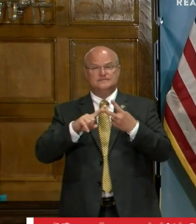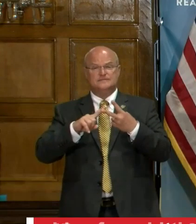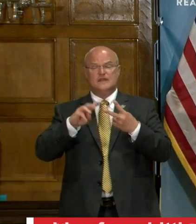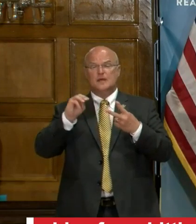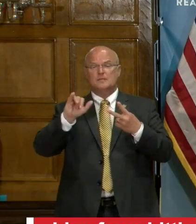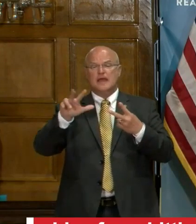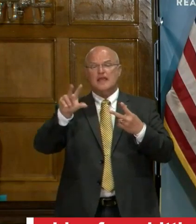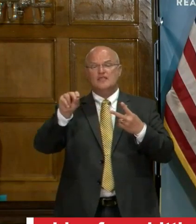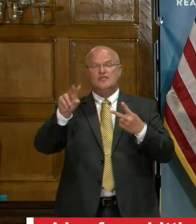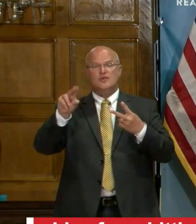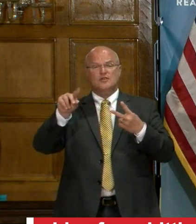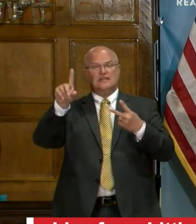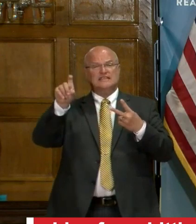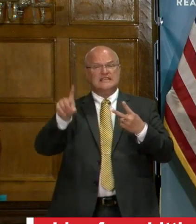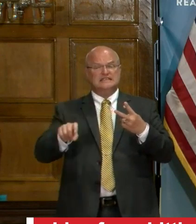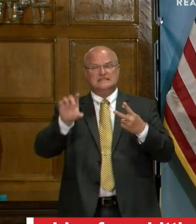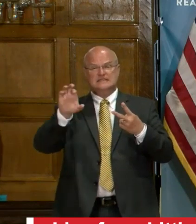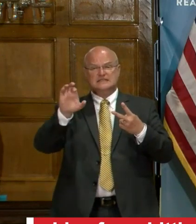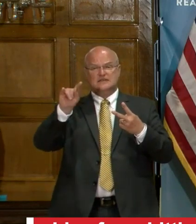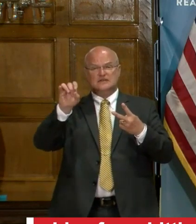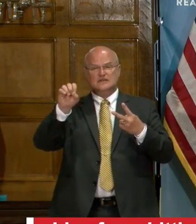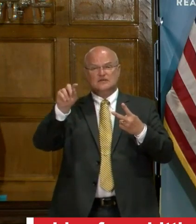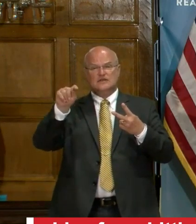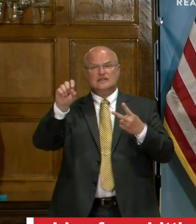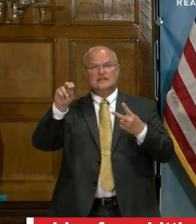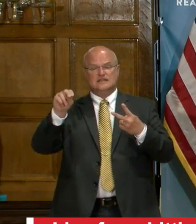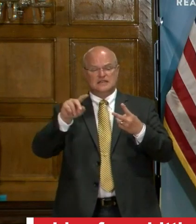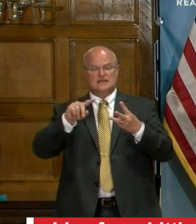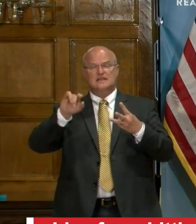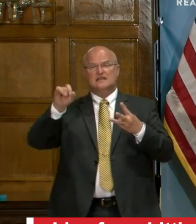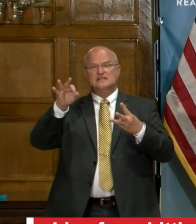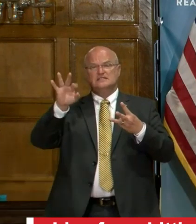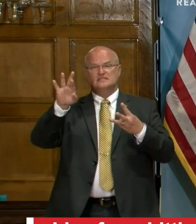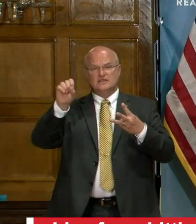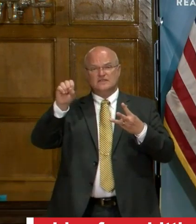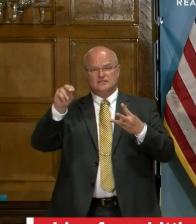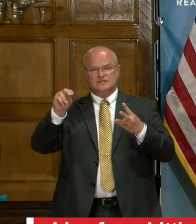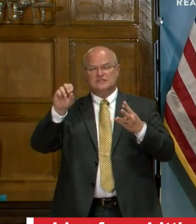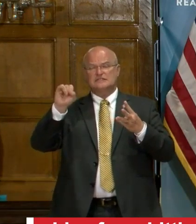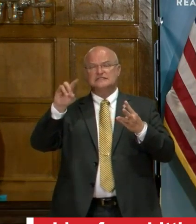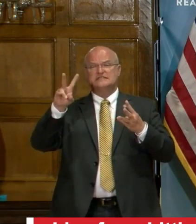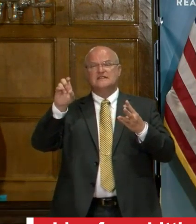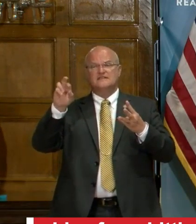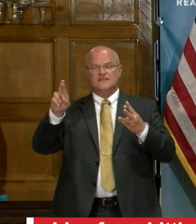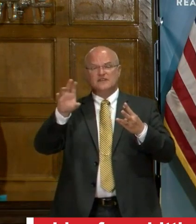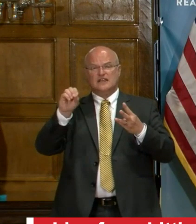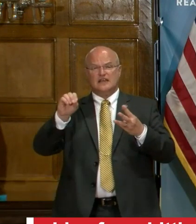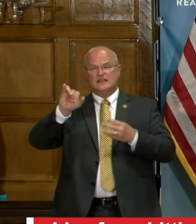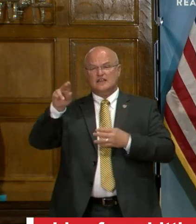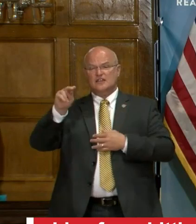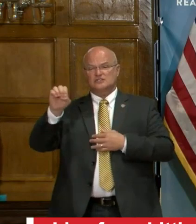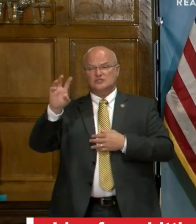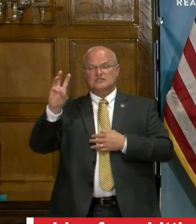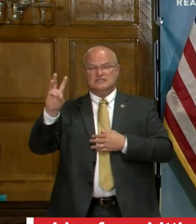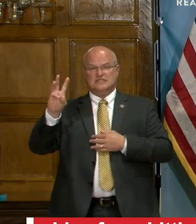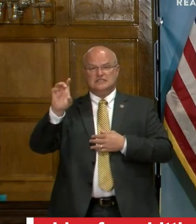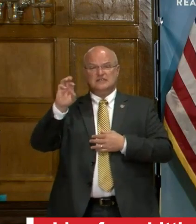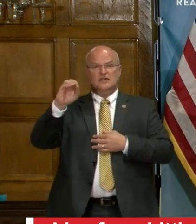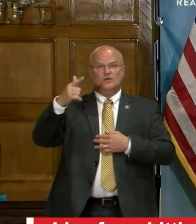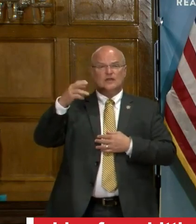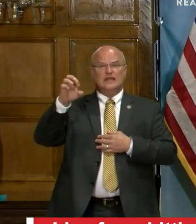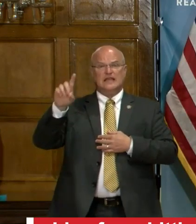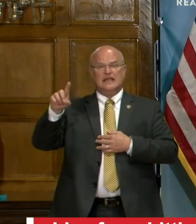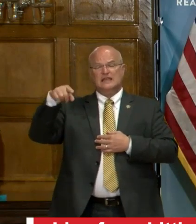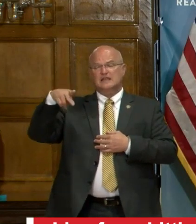May 30th, we'll be doing testing in Crittenden, Jefferson, and Sevier counties. June 6th in Craighead, Pulaski, and